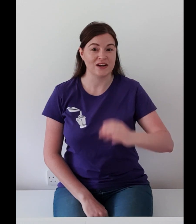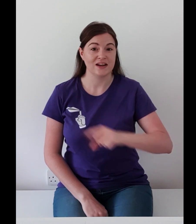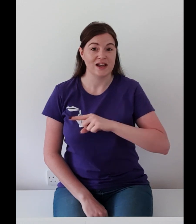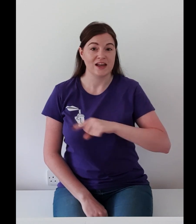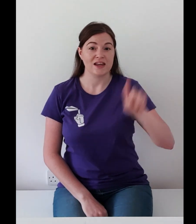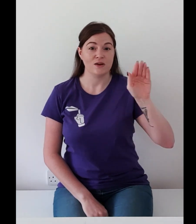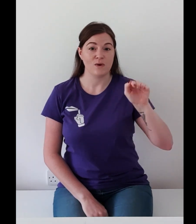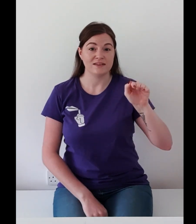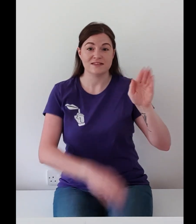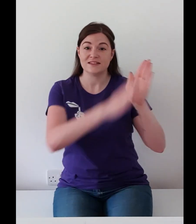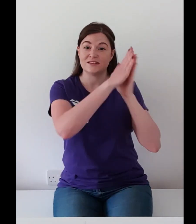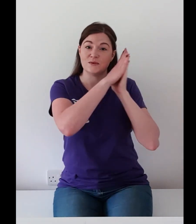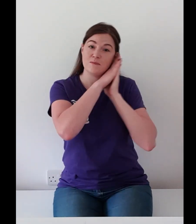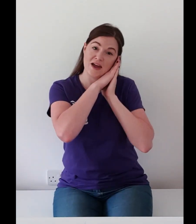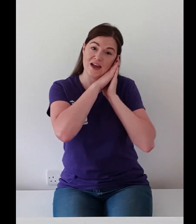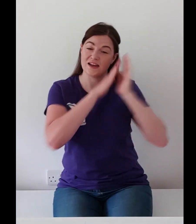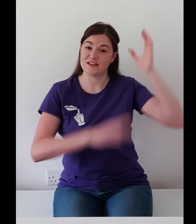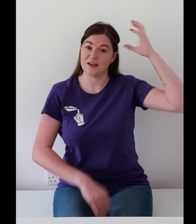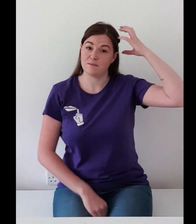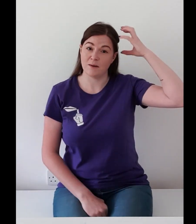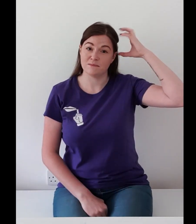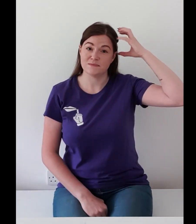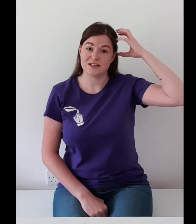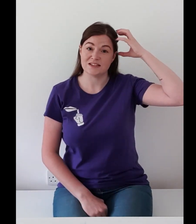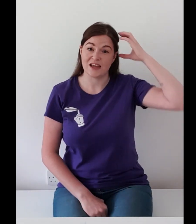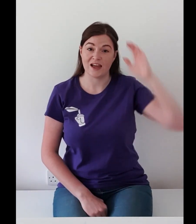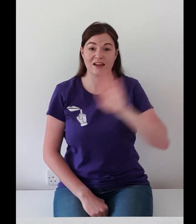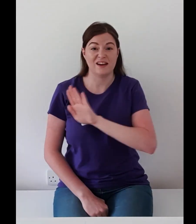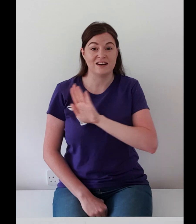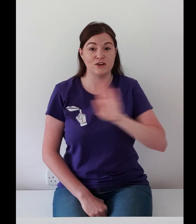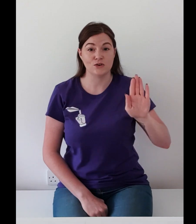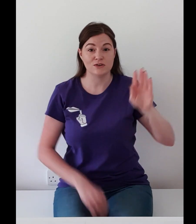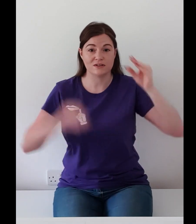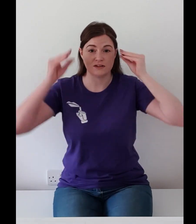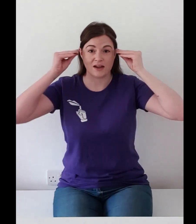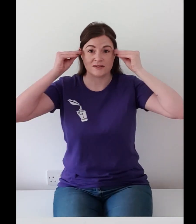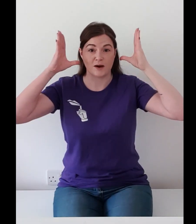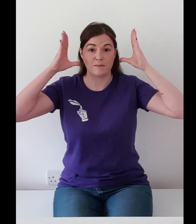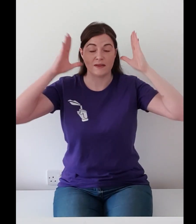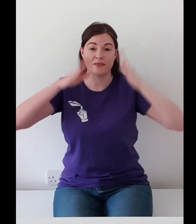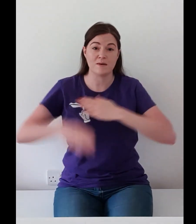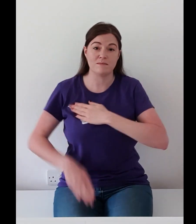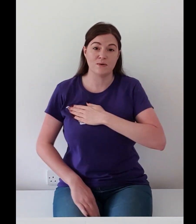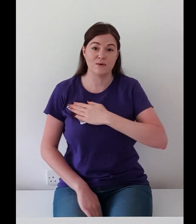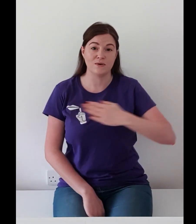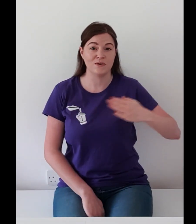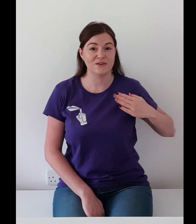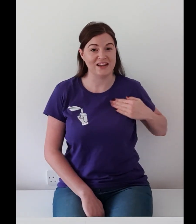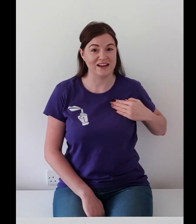snoring. He went to bed, he bumped his head and he couldn't get up in the